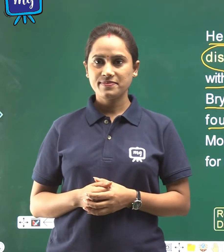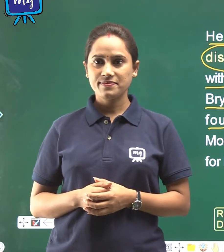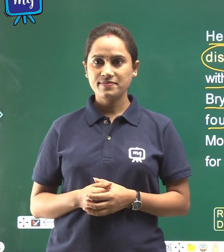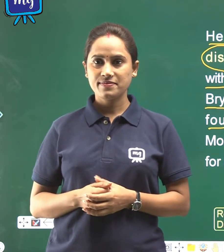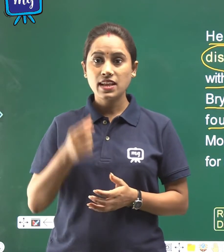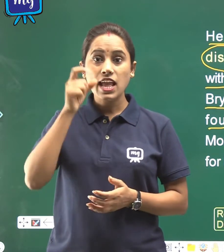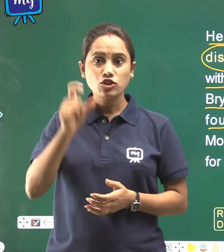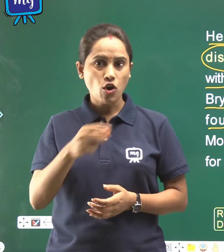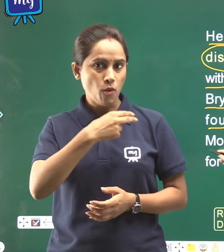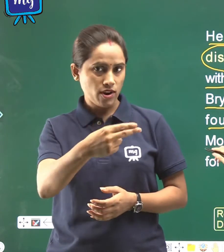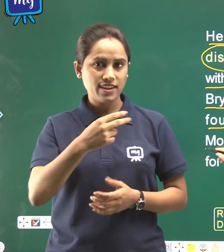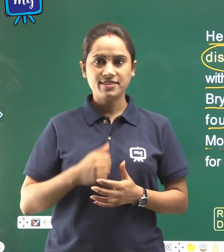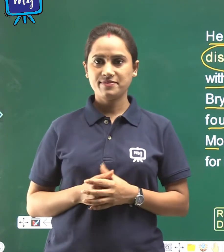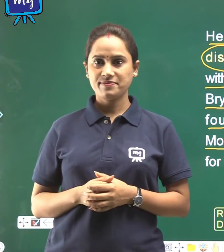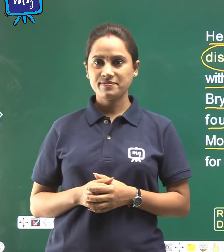Joy Morgan